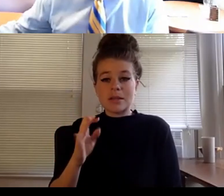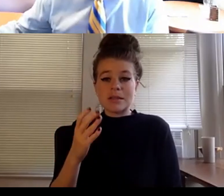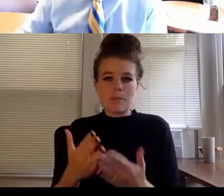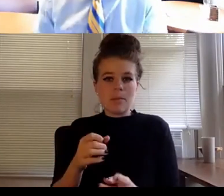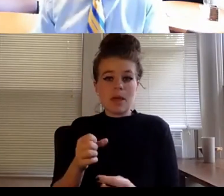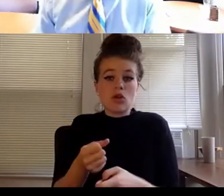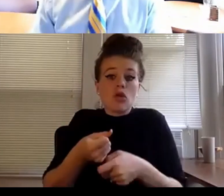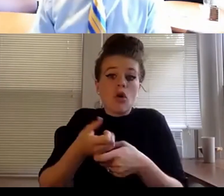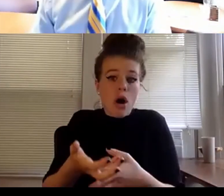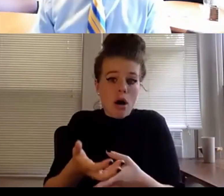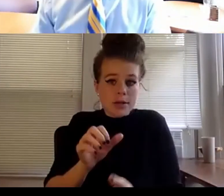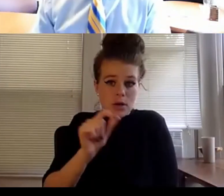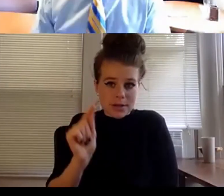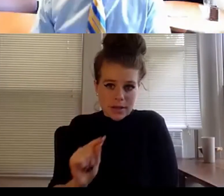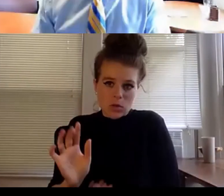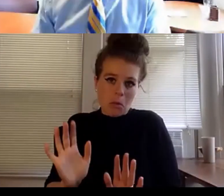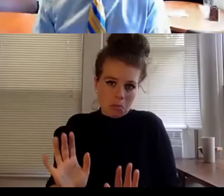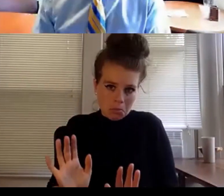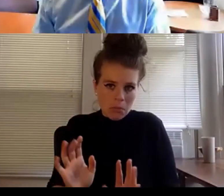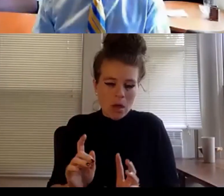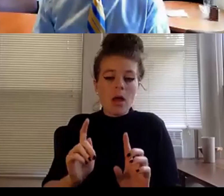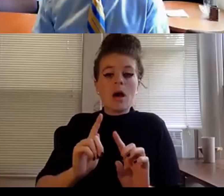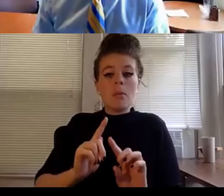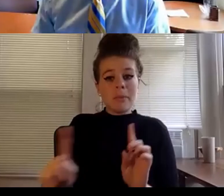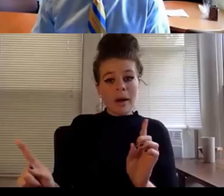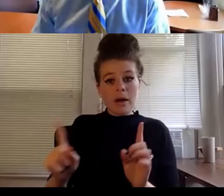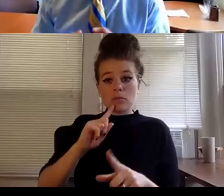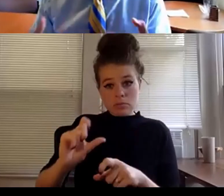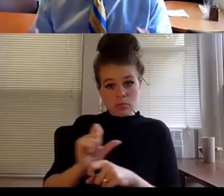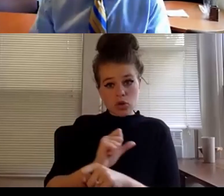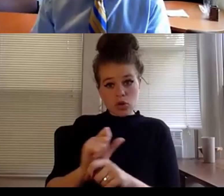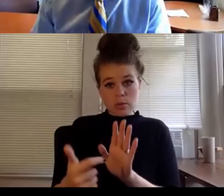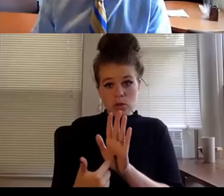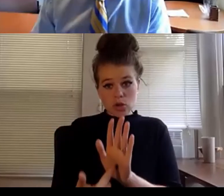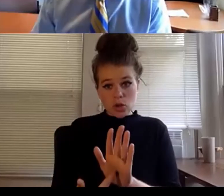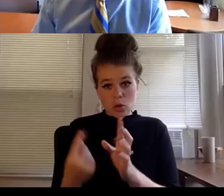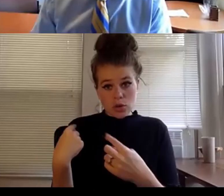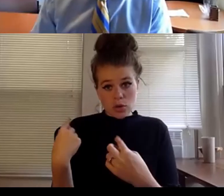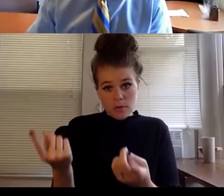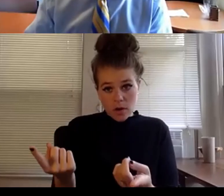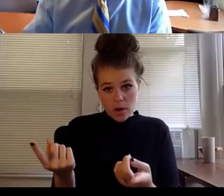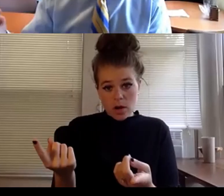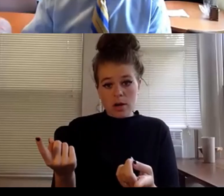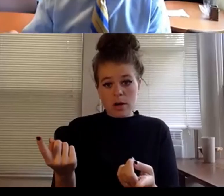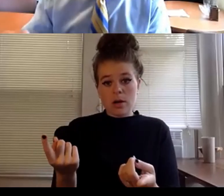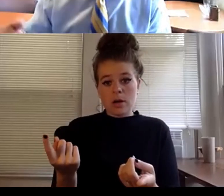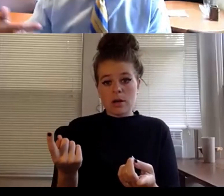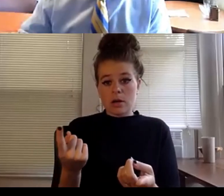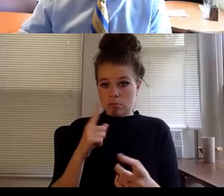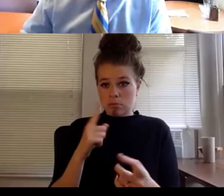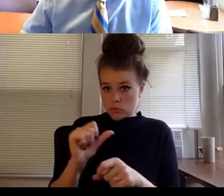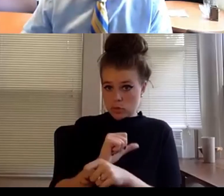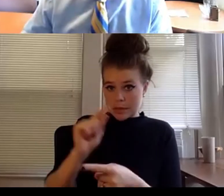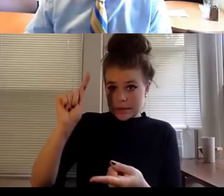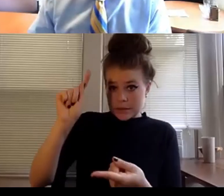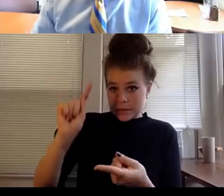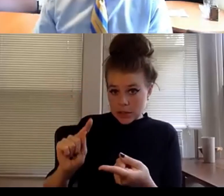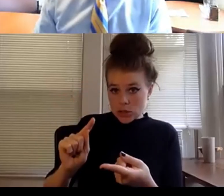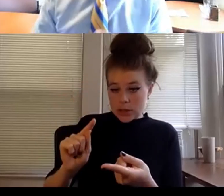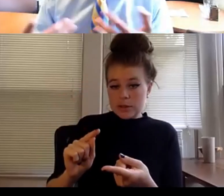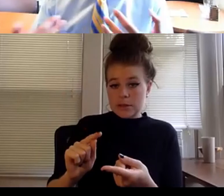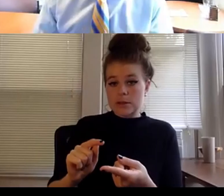all right? But it has not been shown so far that it actually decreases the symptoms